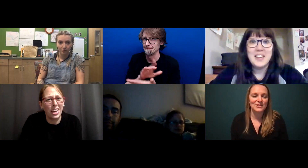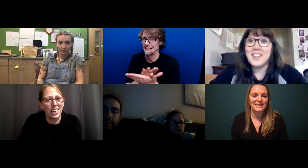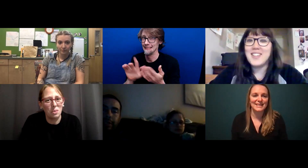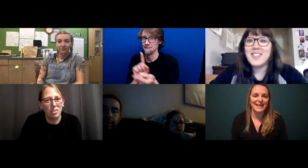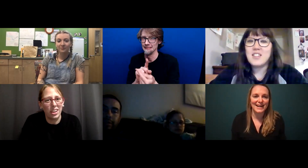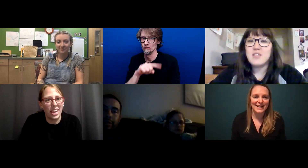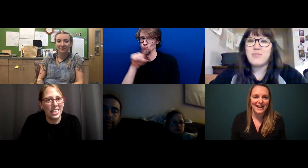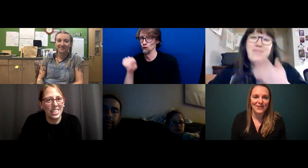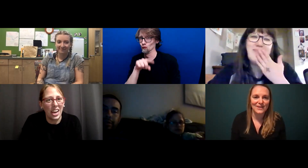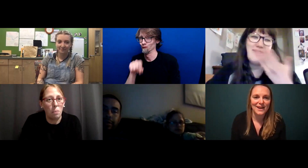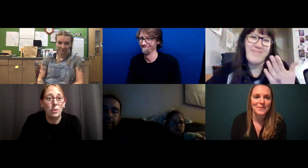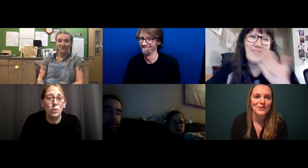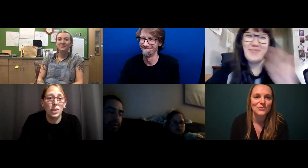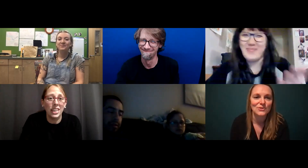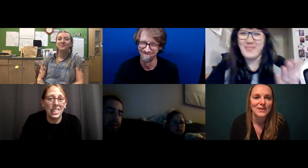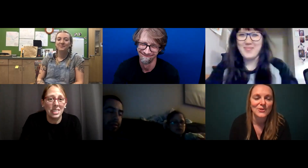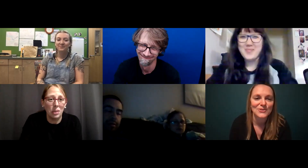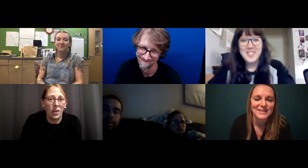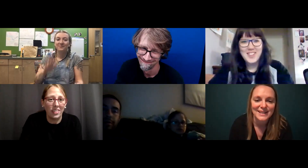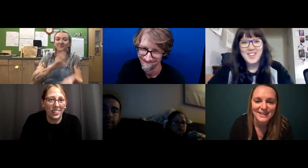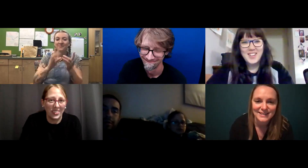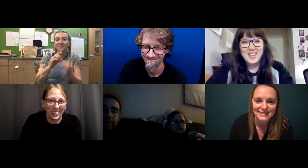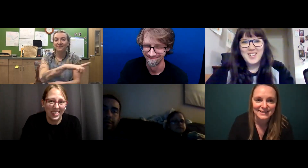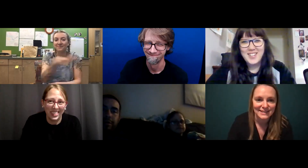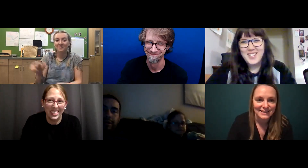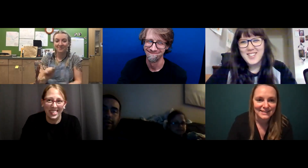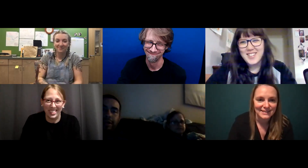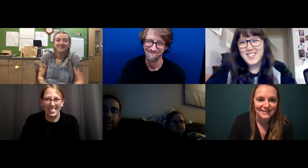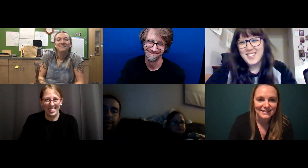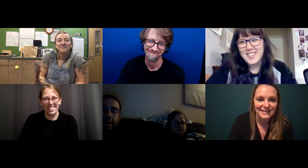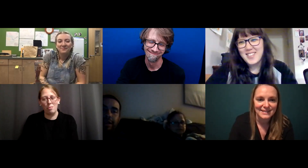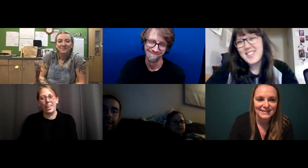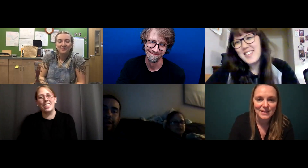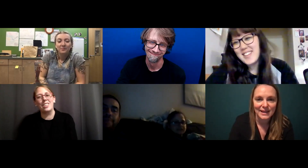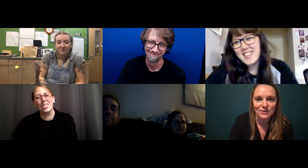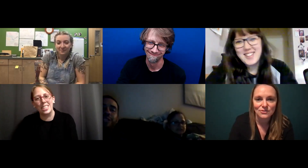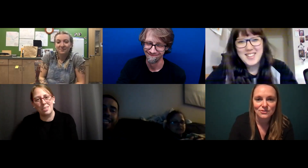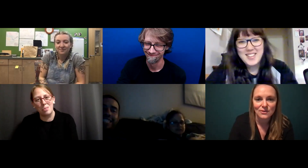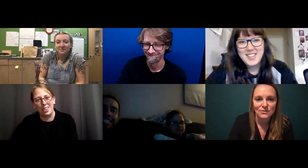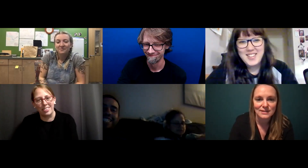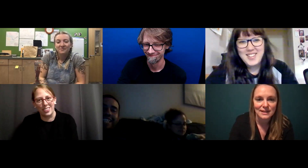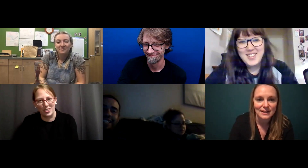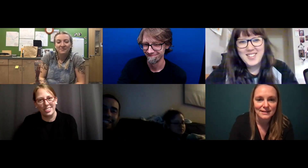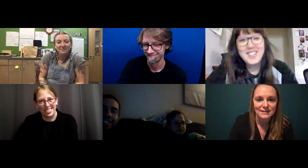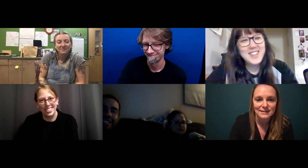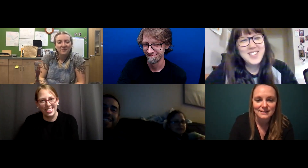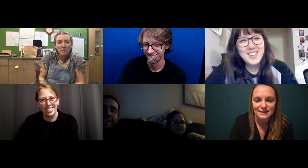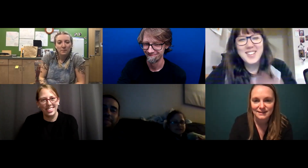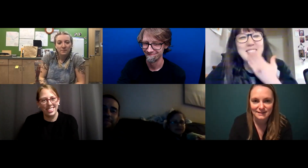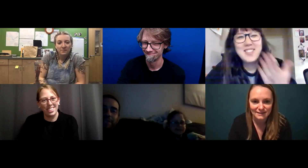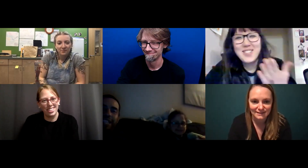Okay, I guess we've got to end it now, but it's really nice to meet all of you. And Michaela saying it was nice to meet all of you.